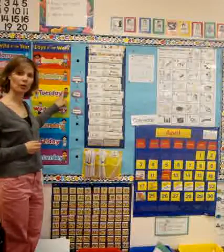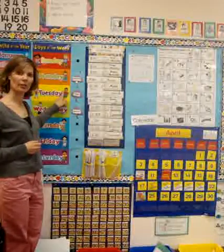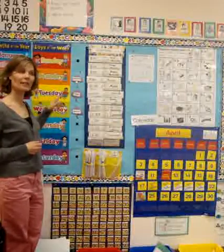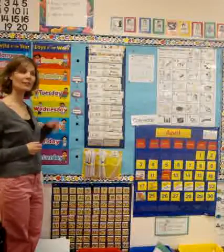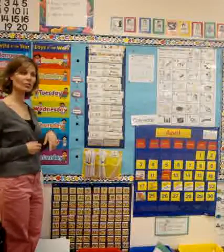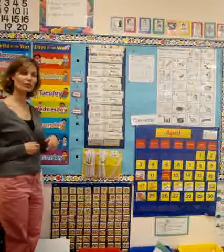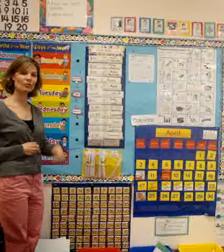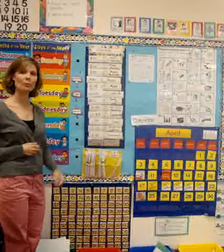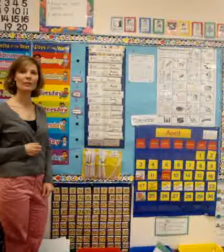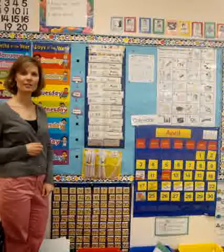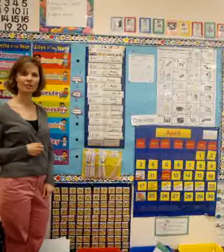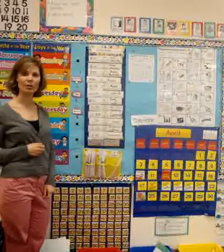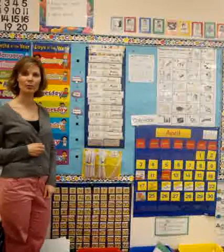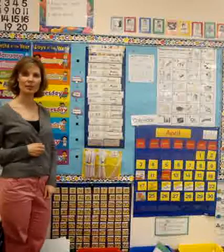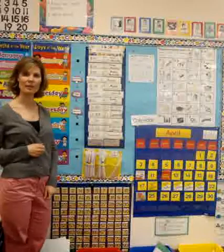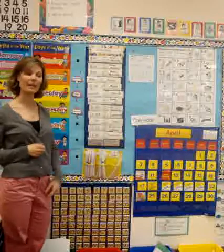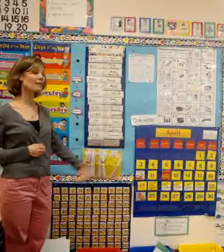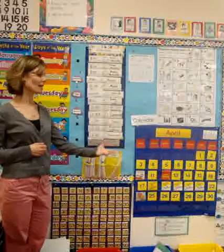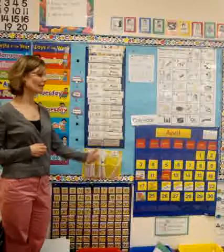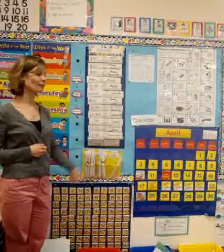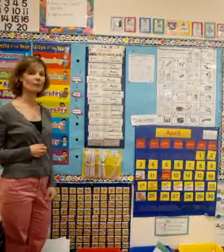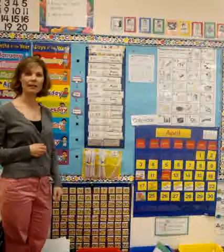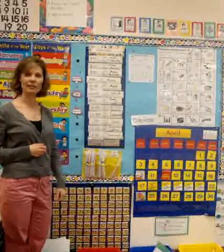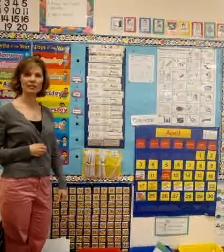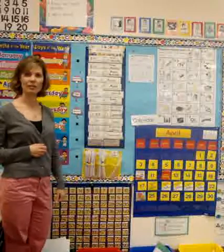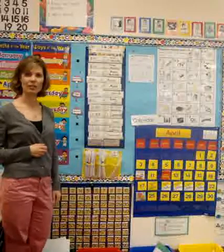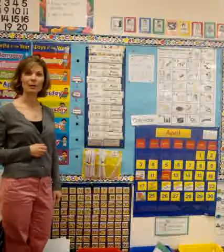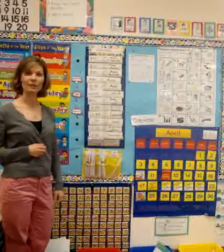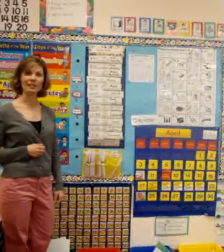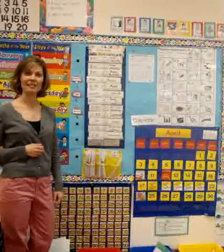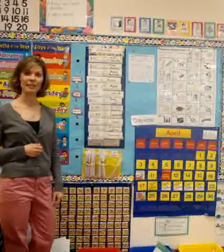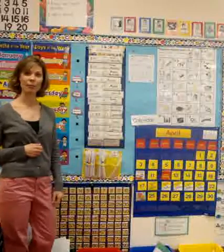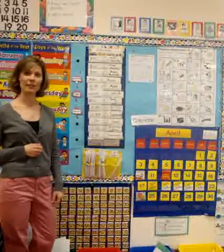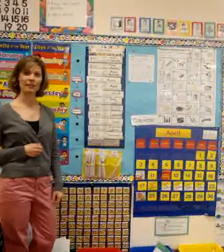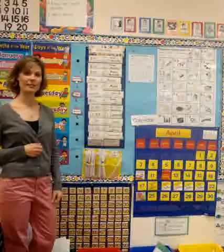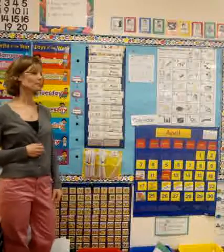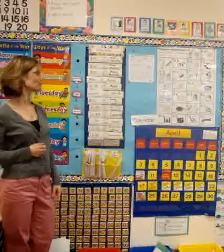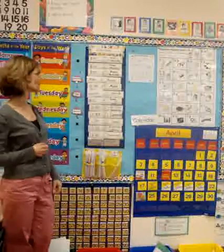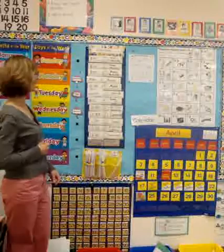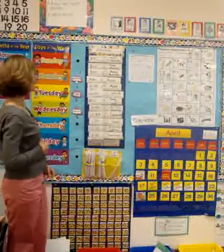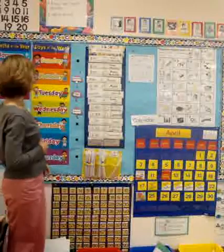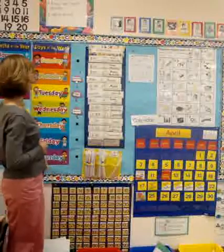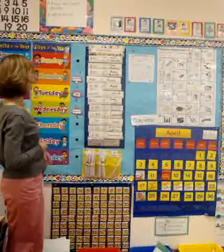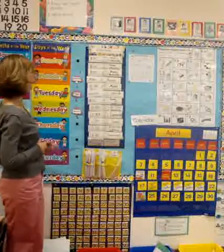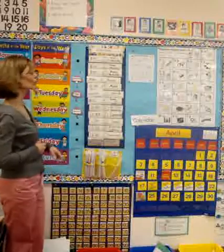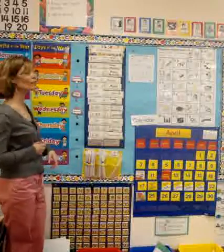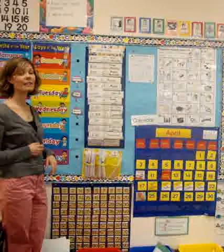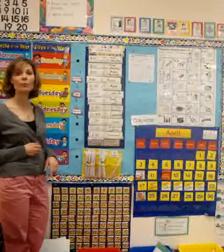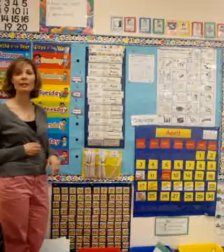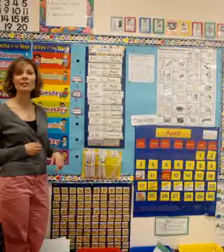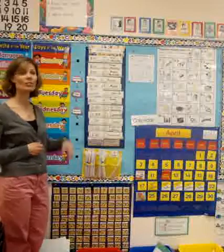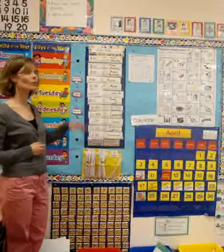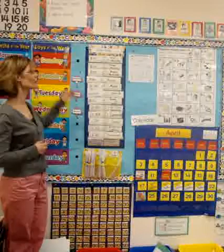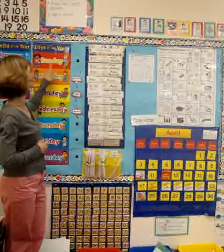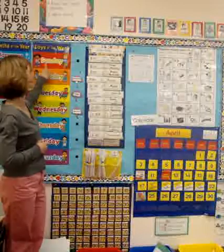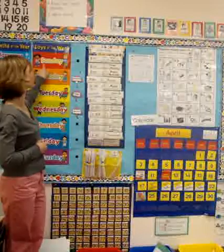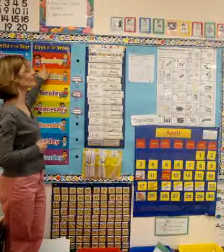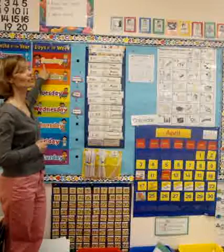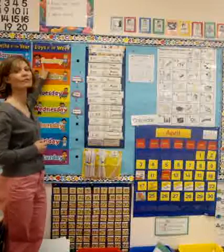word. And the children point along with me. I'll have a volunteer come up and they sing with us. The other thing that we can do is we can